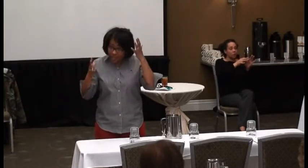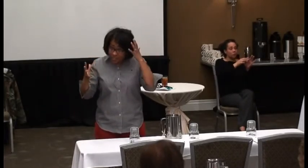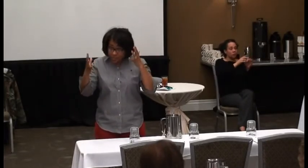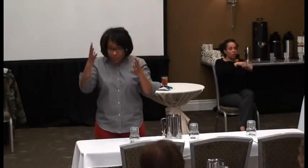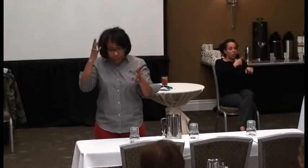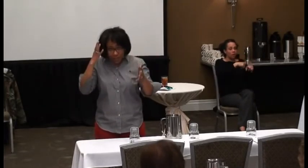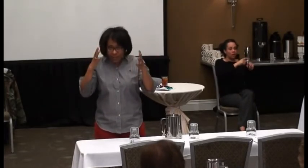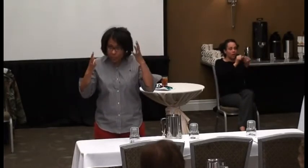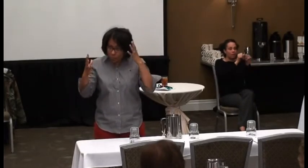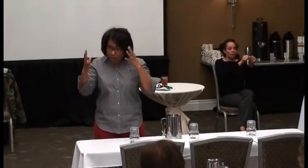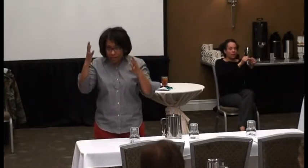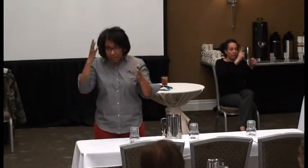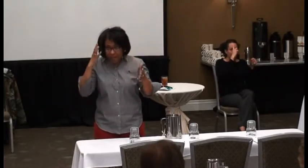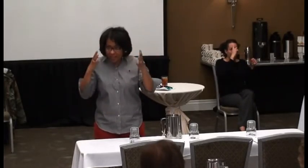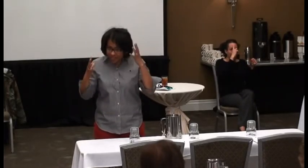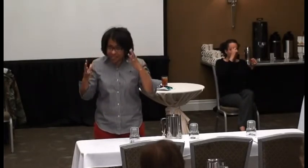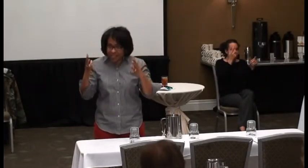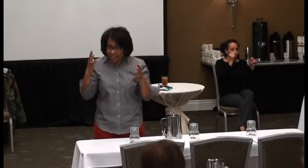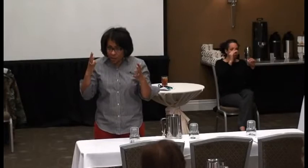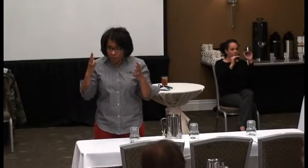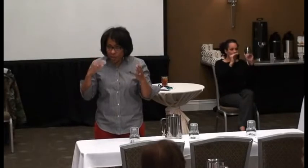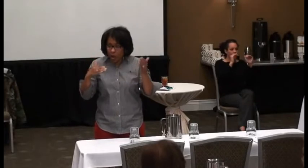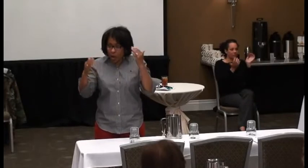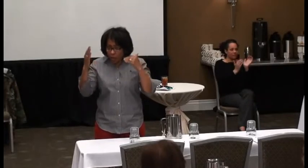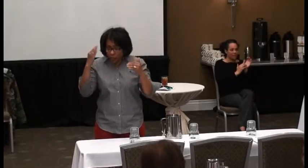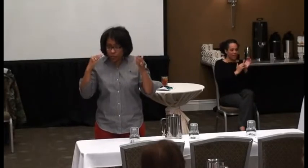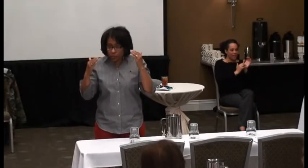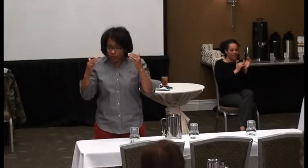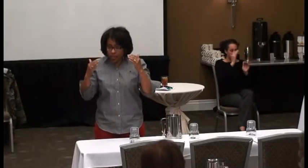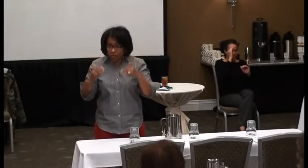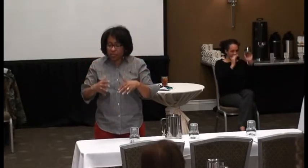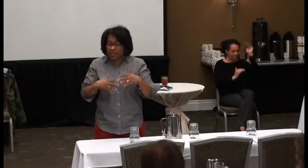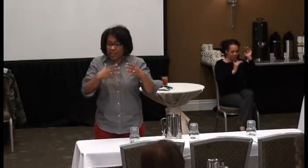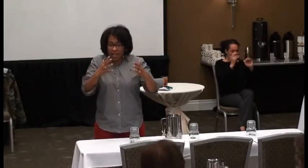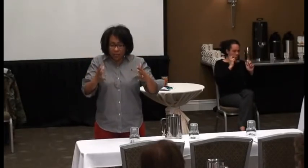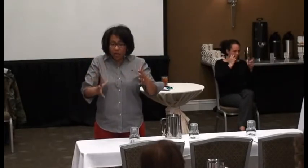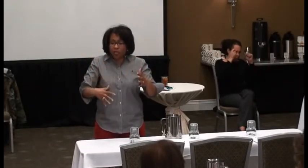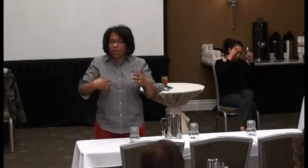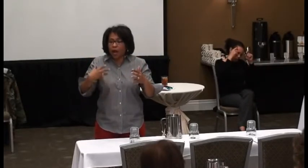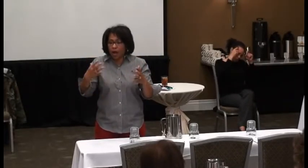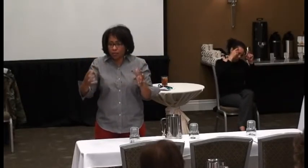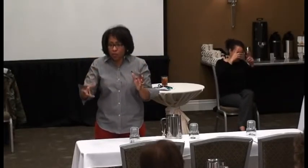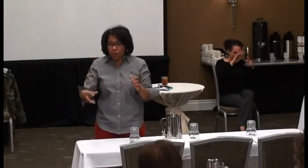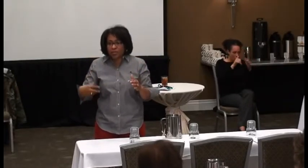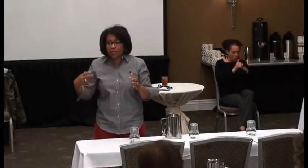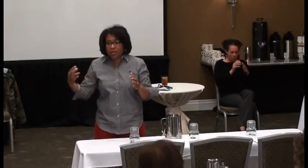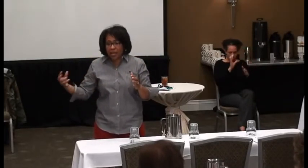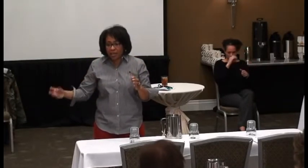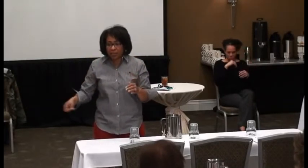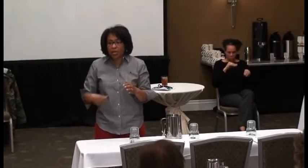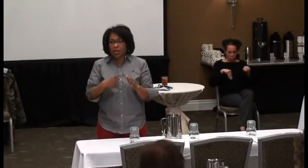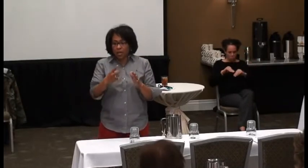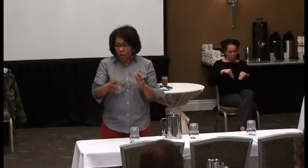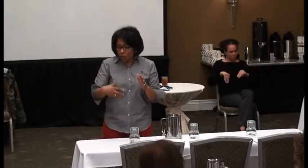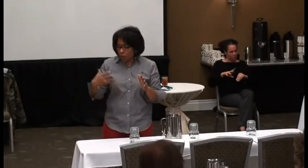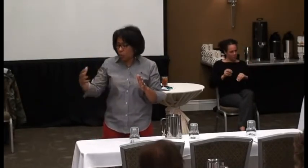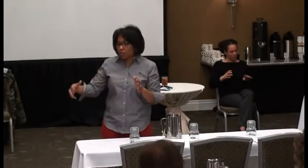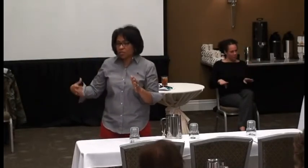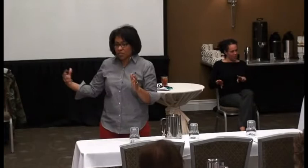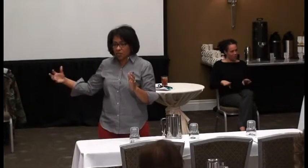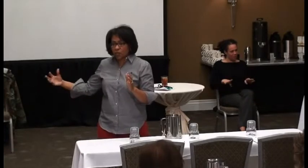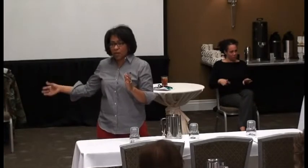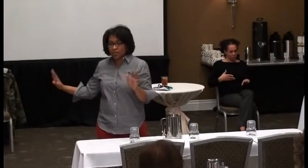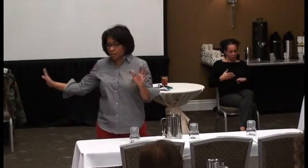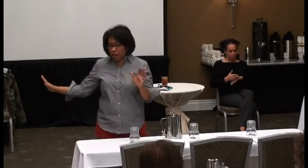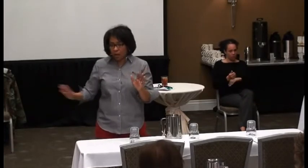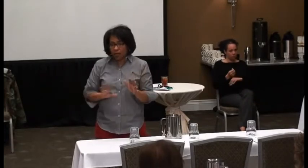sort of trying to rebalance itself. All the neurotransmitters, and they have all these odd movements and behaviors, and over a course